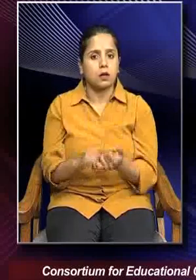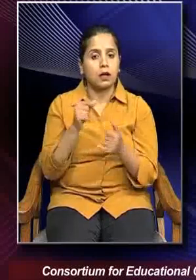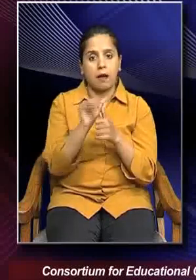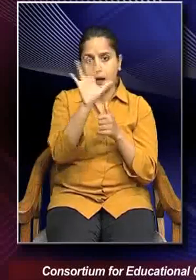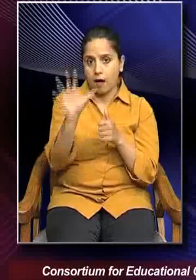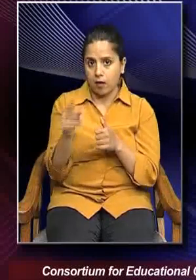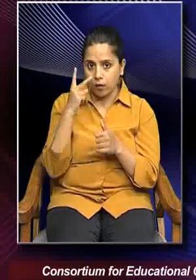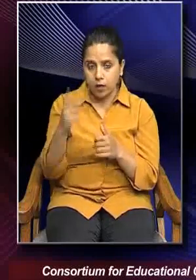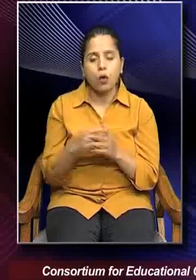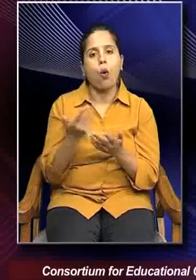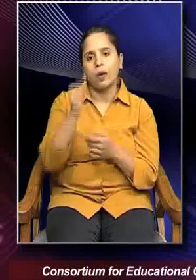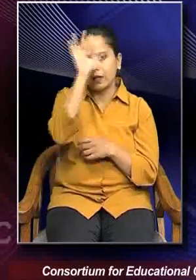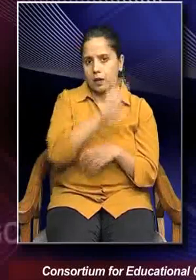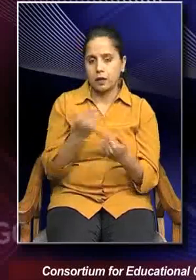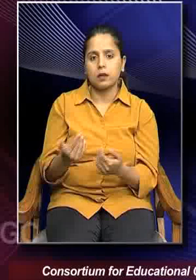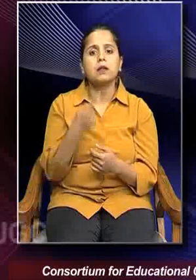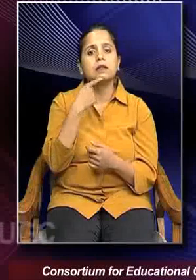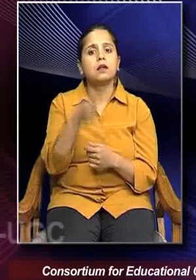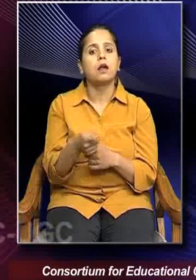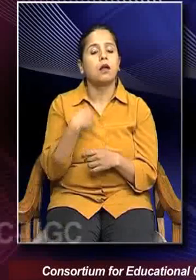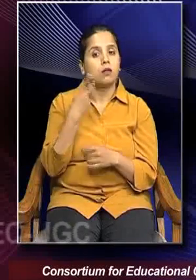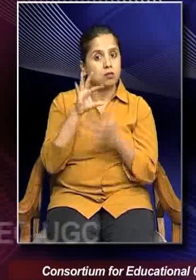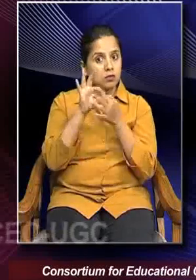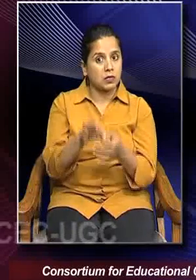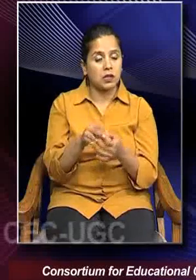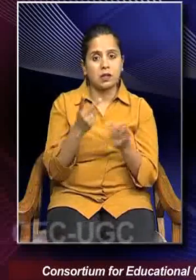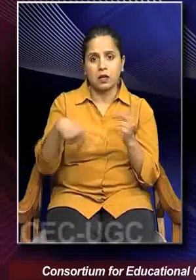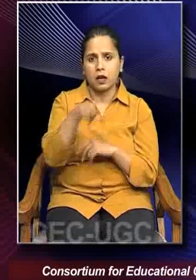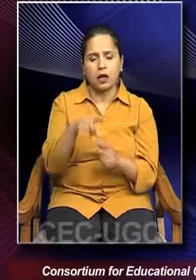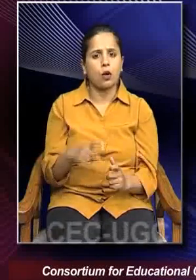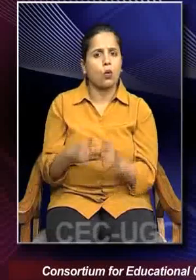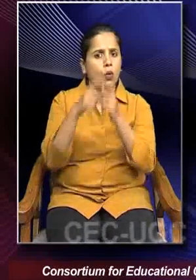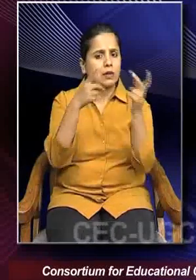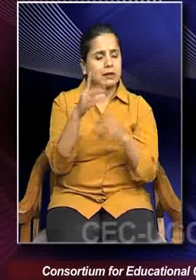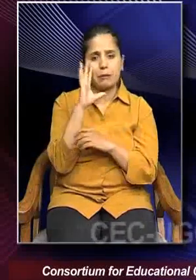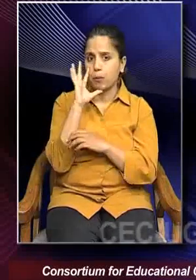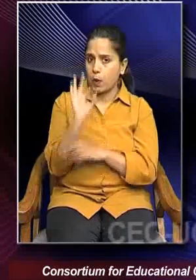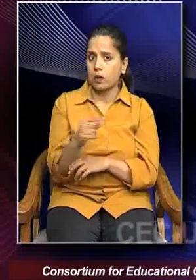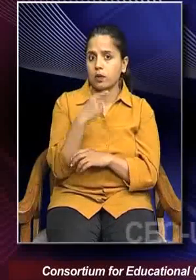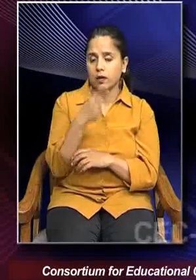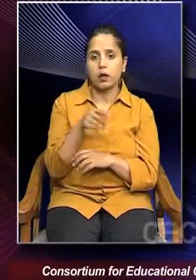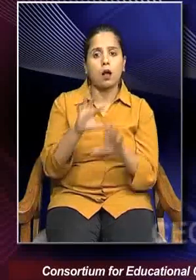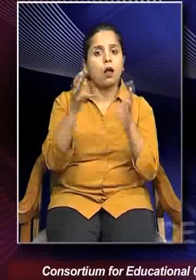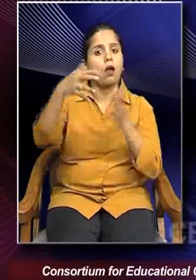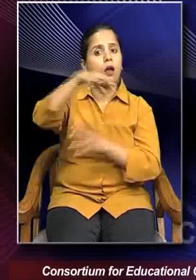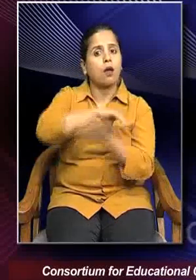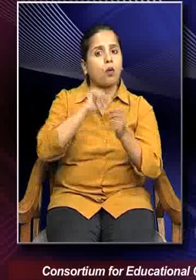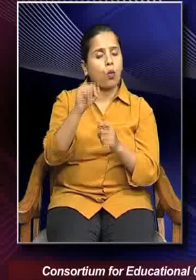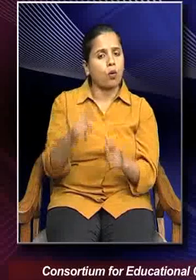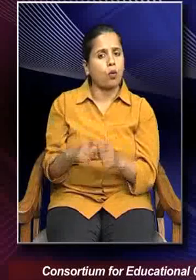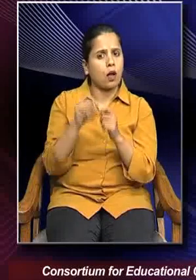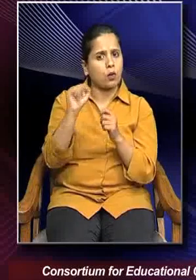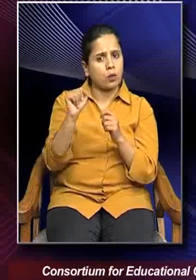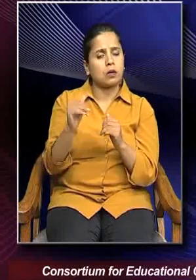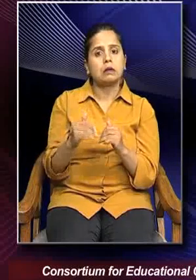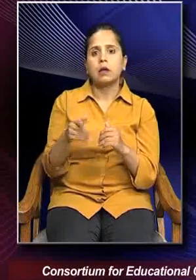Africa and in India. So therefore addressing inequalities is very critical, and countries where inequalities are high, they